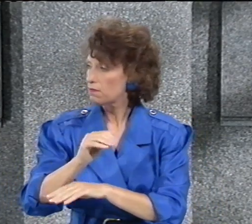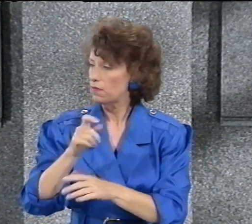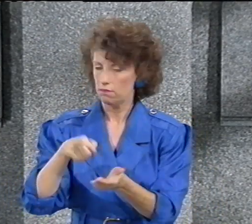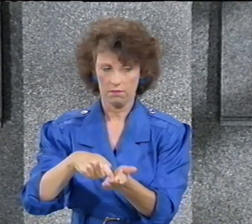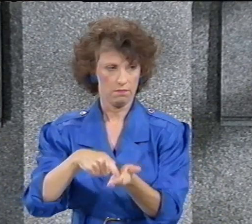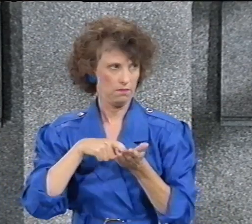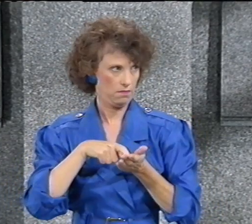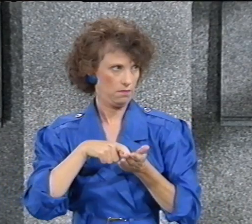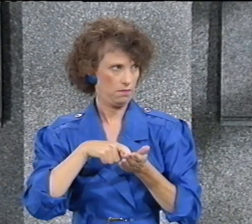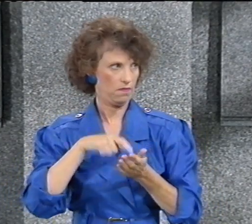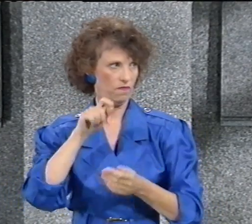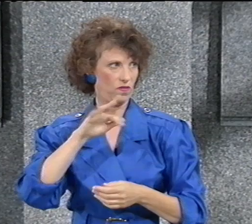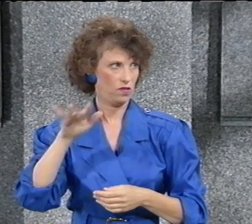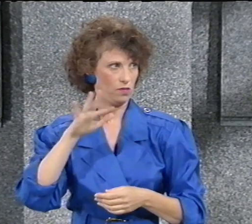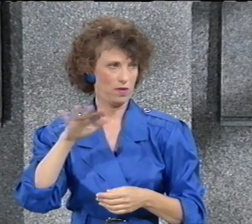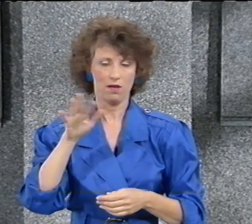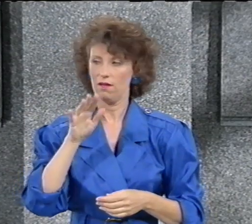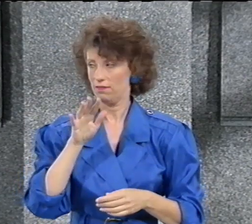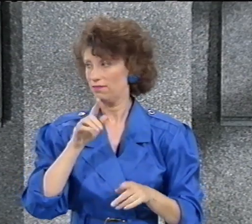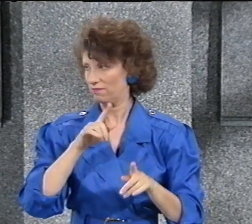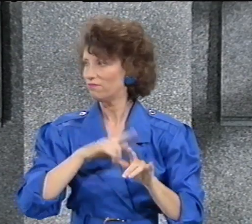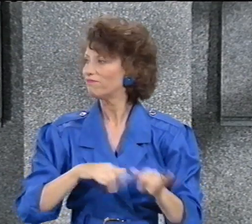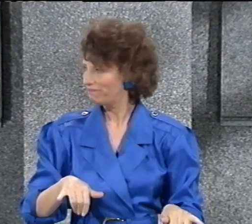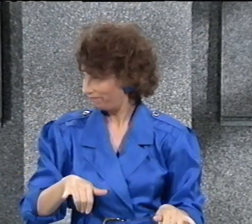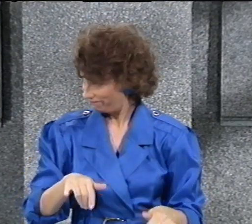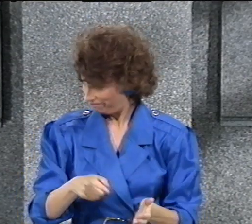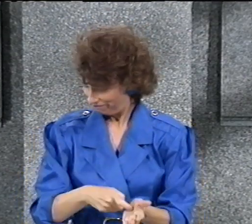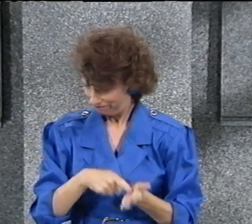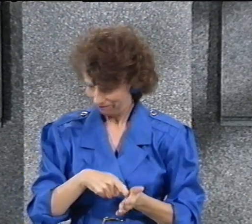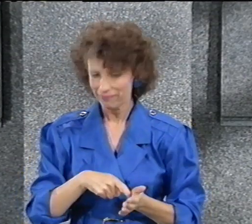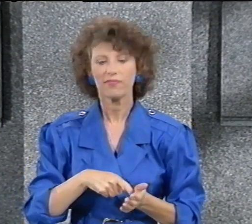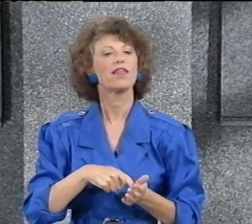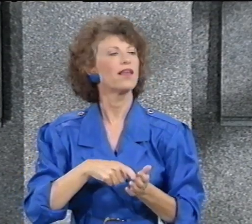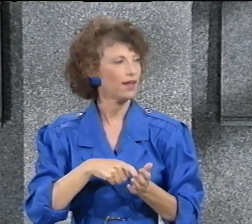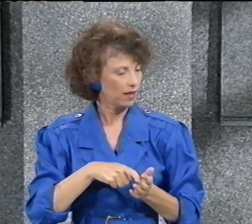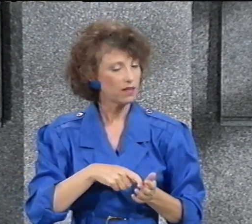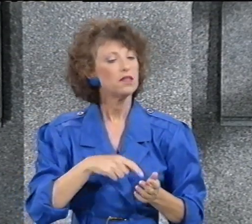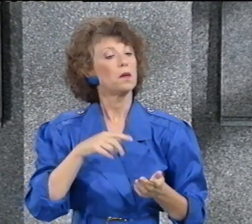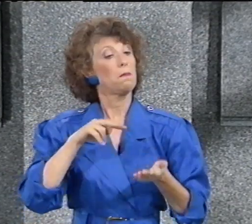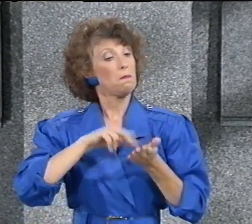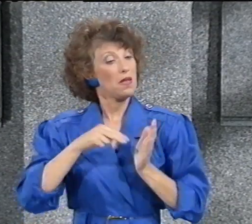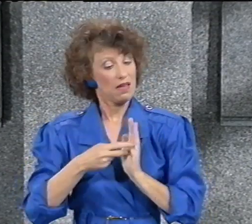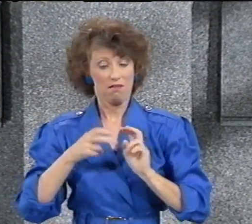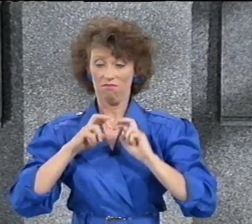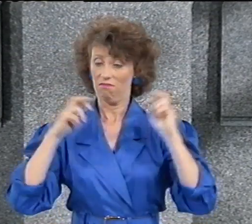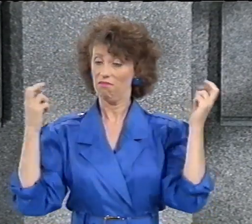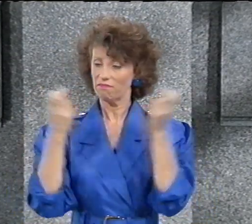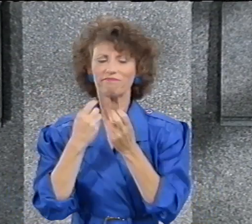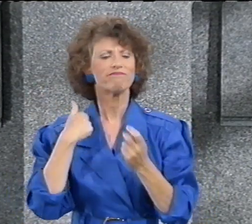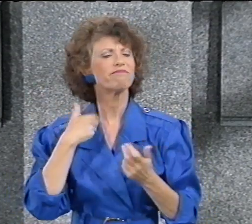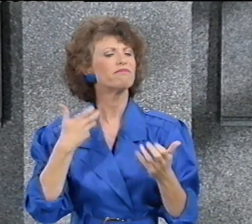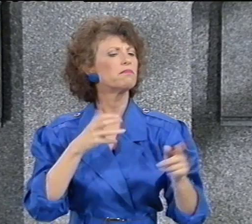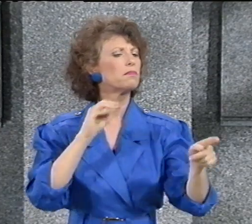this. So that meant in the dining room, sitting around the table, asking for milk or